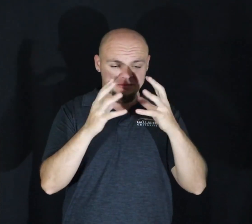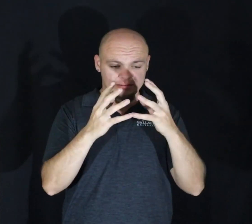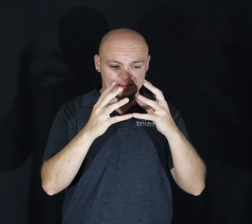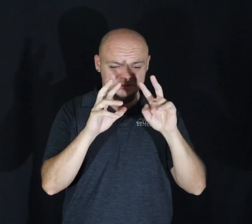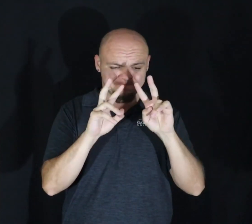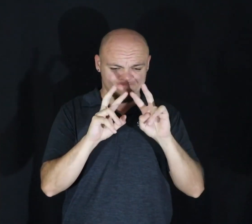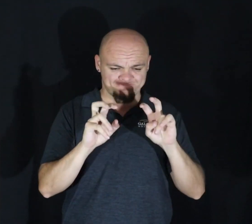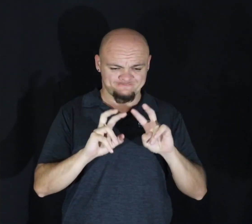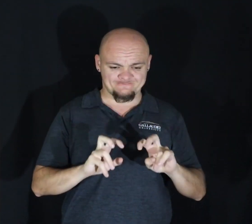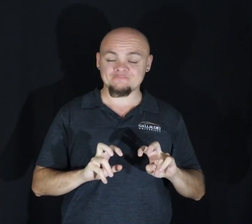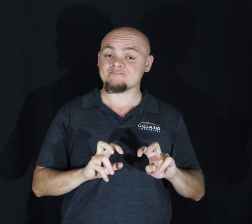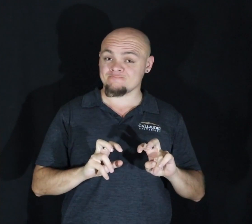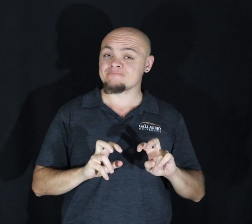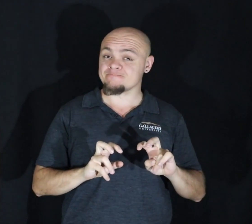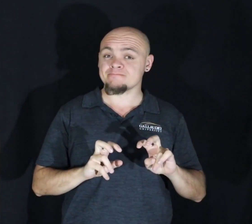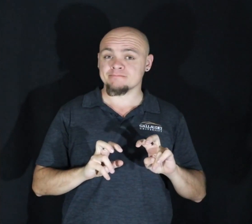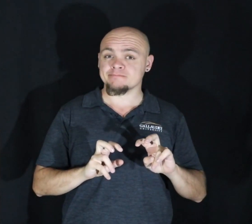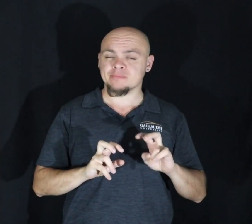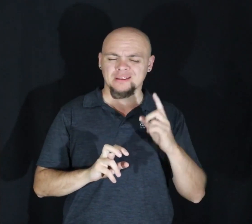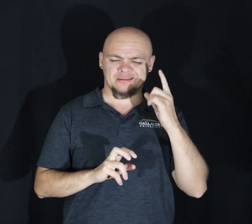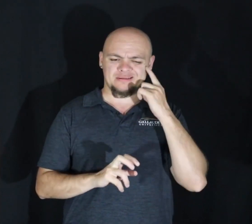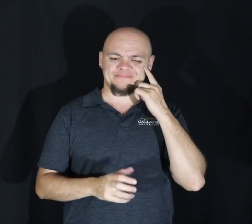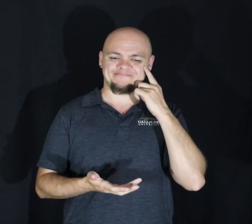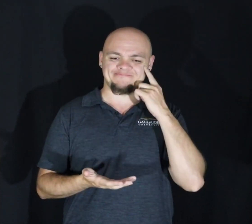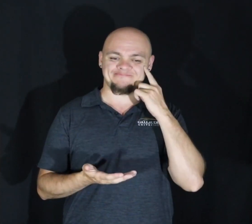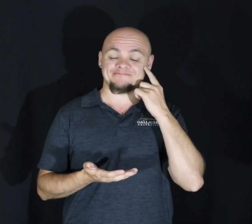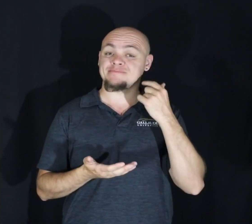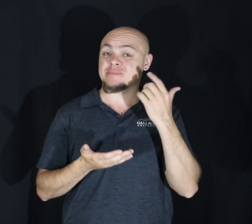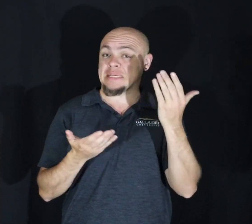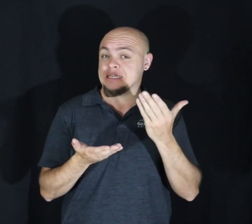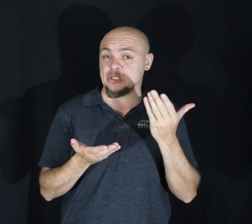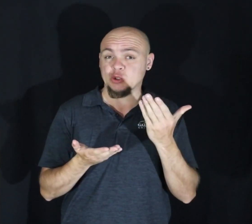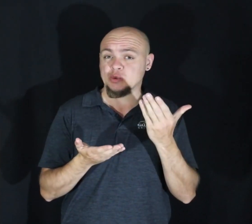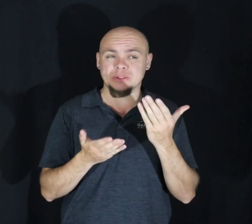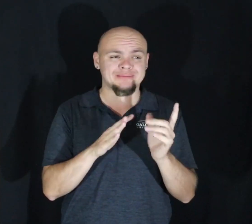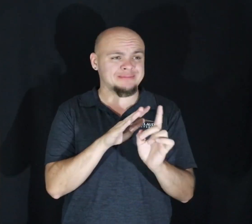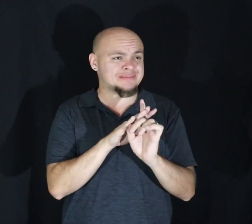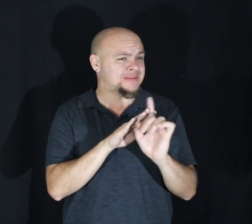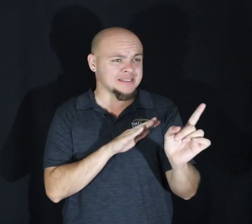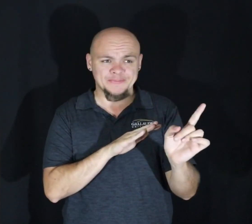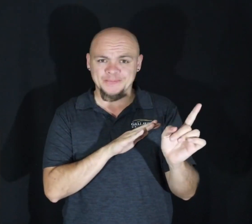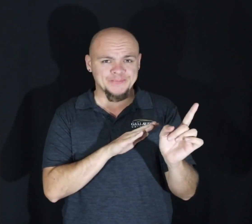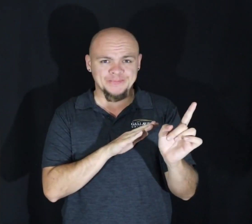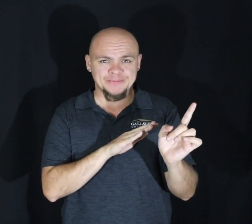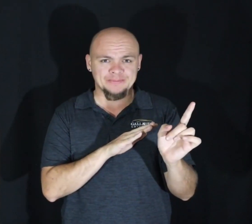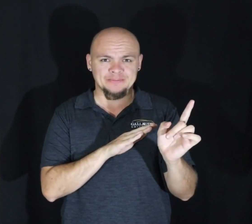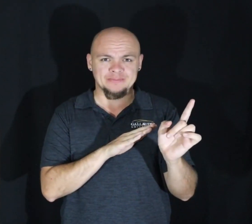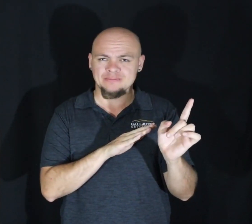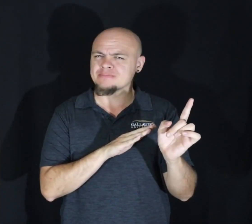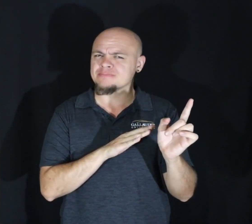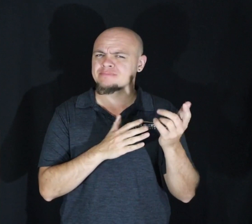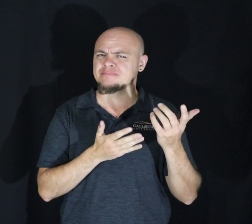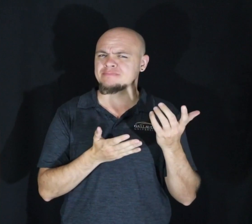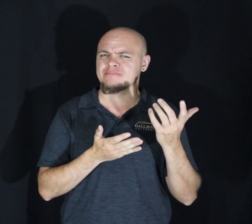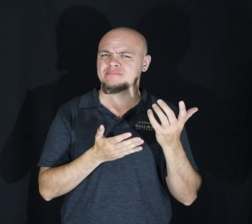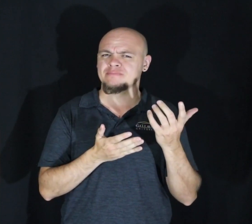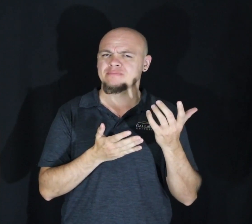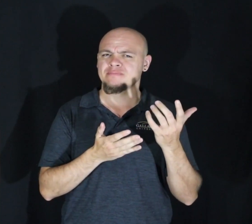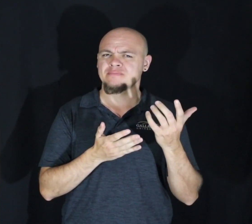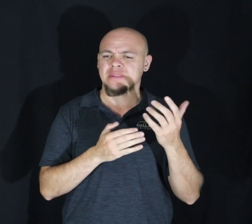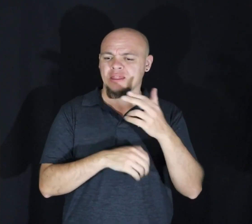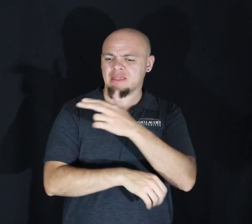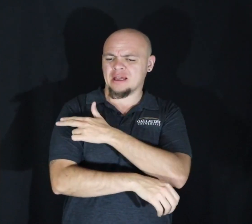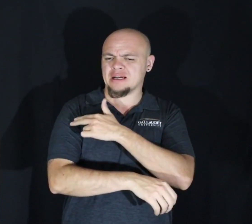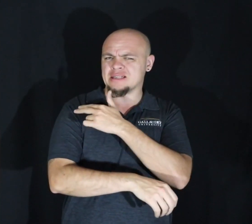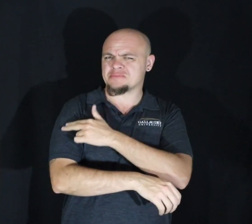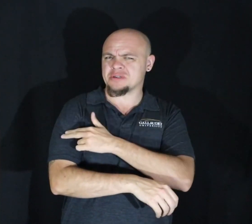And I really thought about, okay, I'm here, I can't get out. My focus was really on how do I get out of the